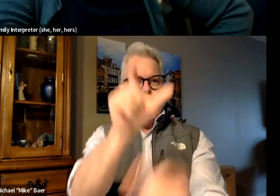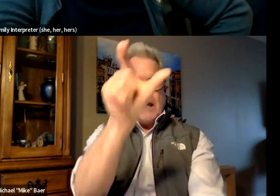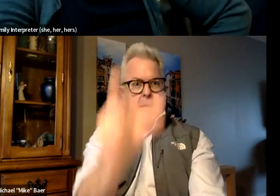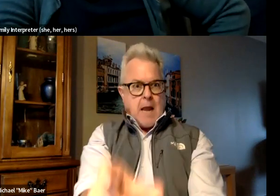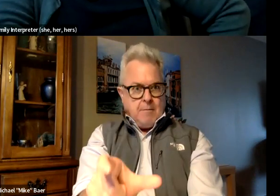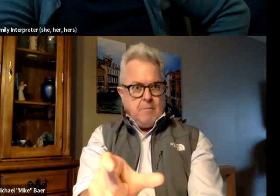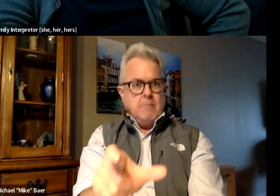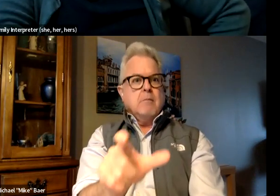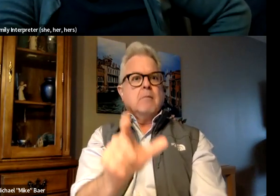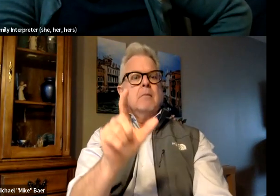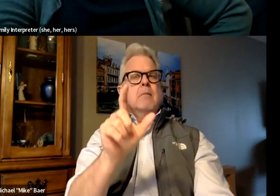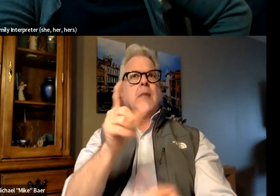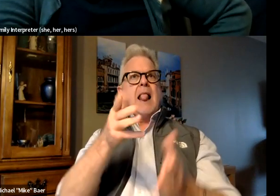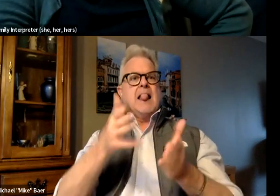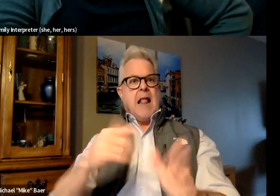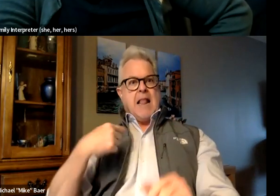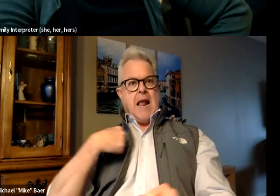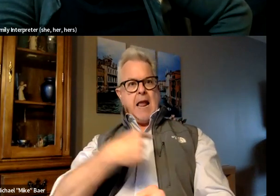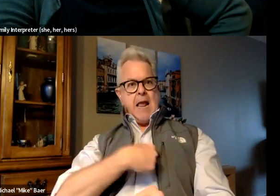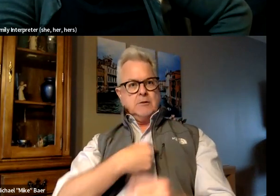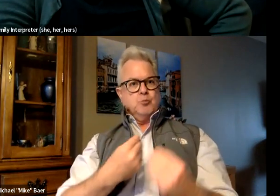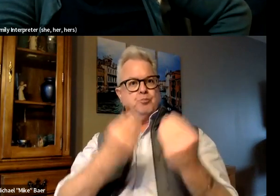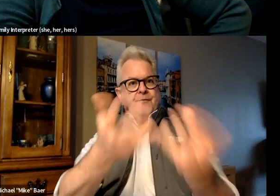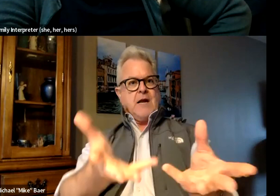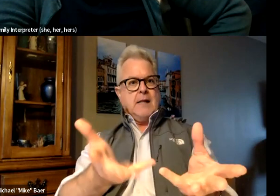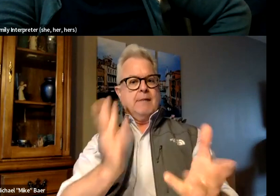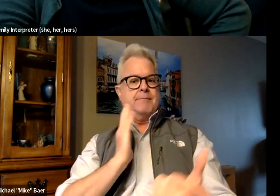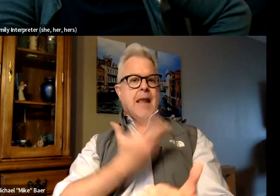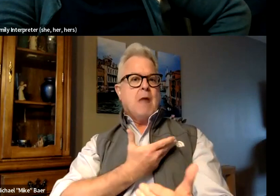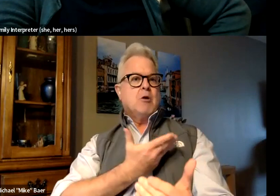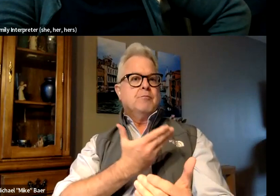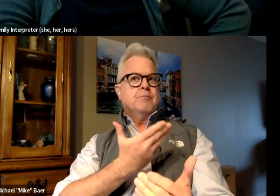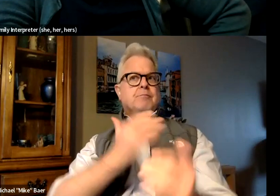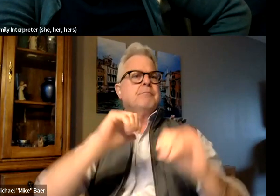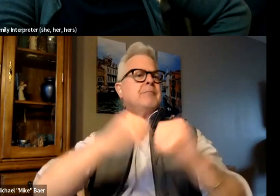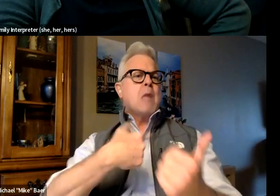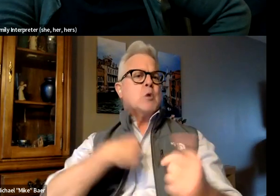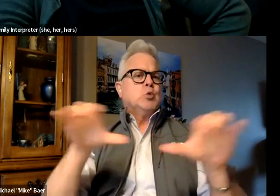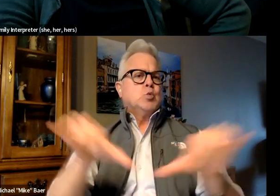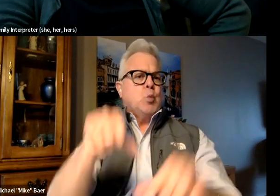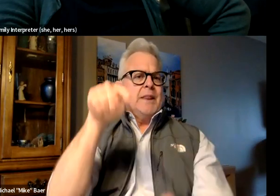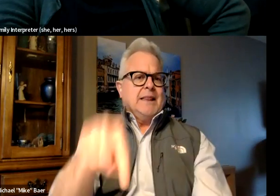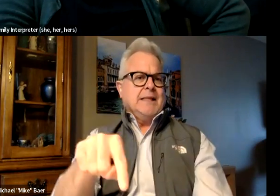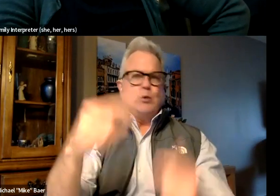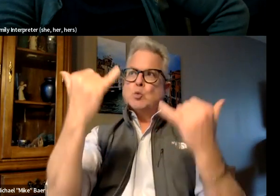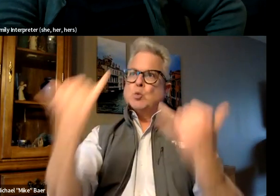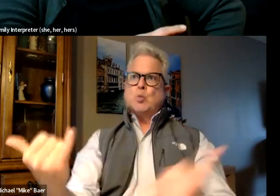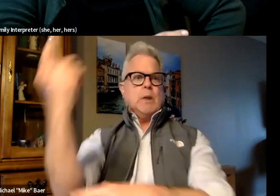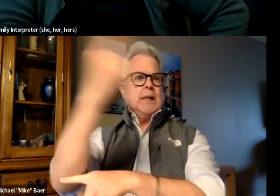good. Maybe add one more column to your document that would let us provide how we're doing